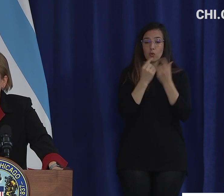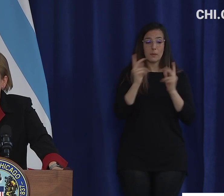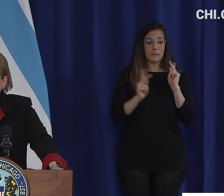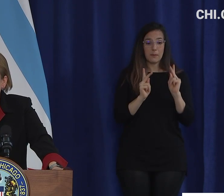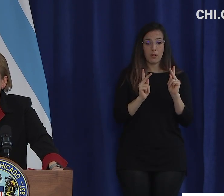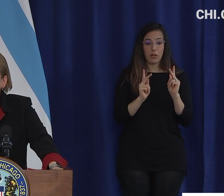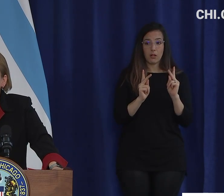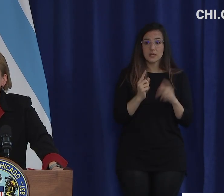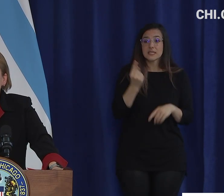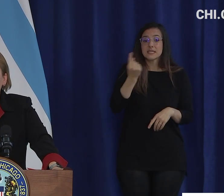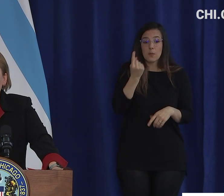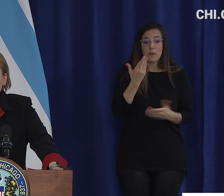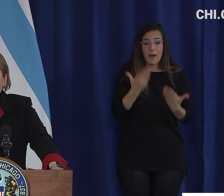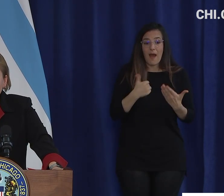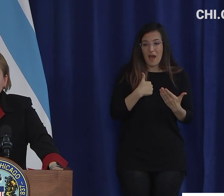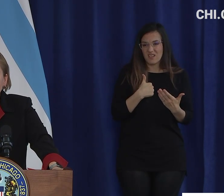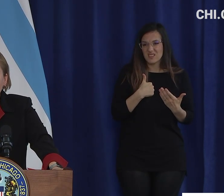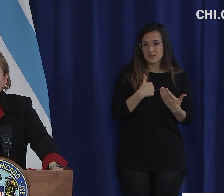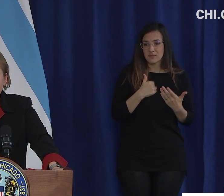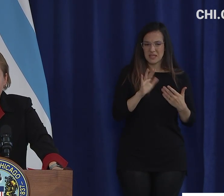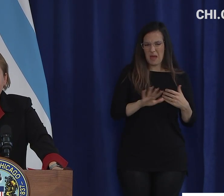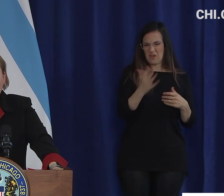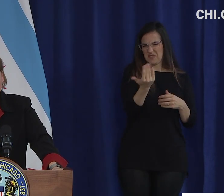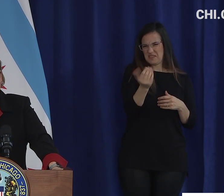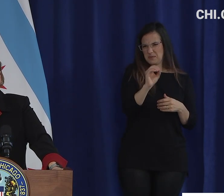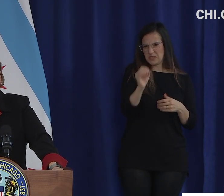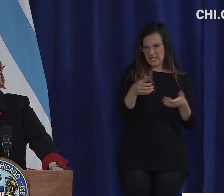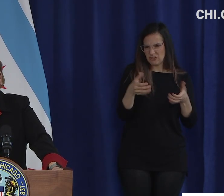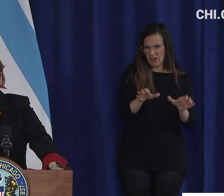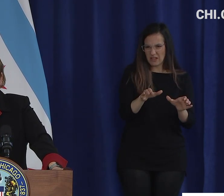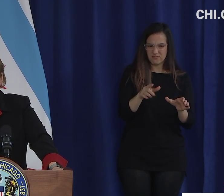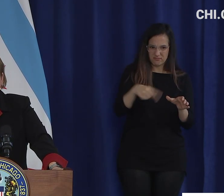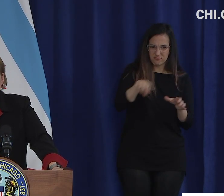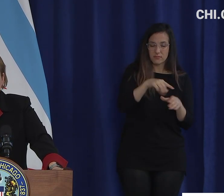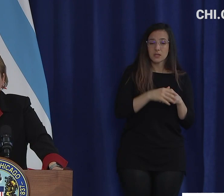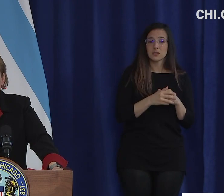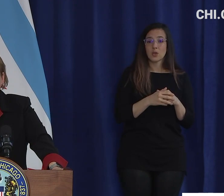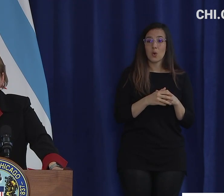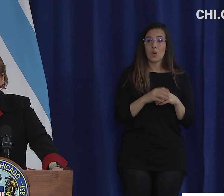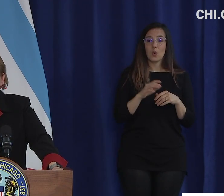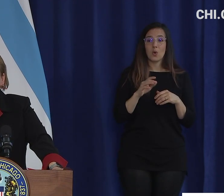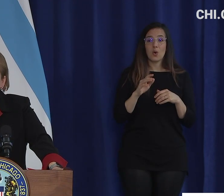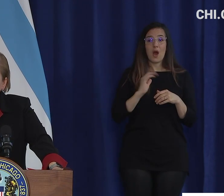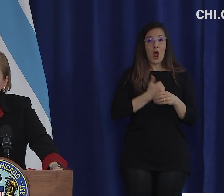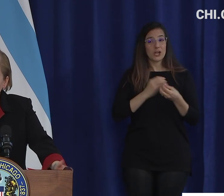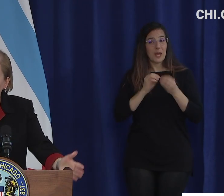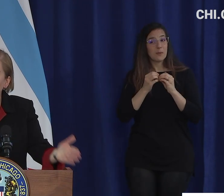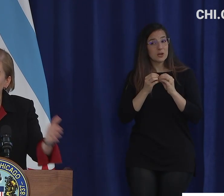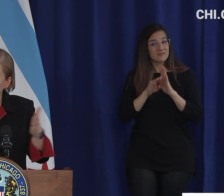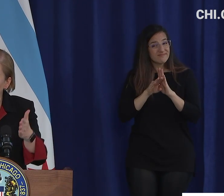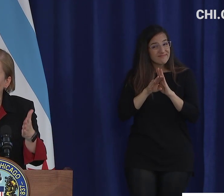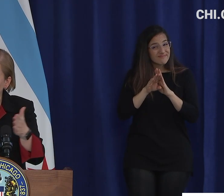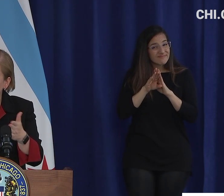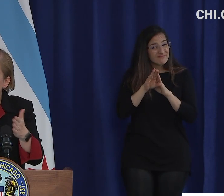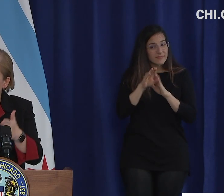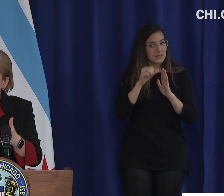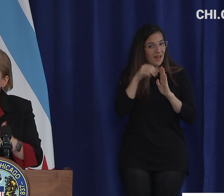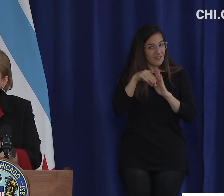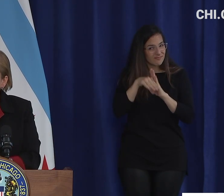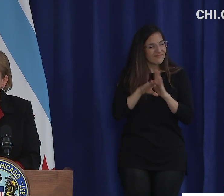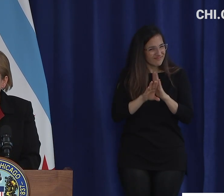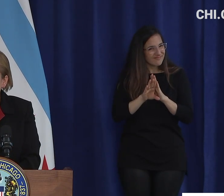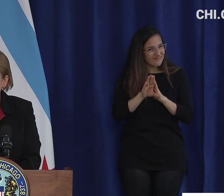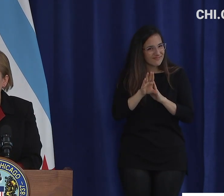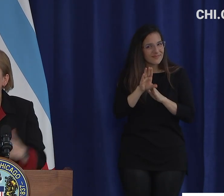who may not know that. So as we have seen that case number go up instead of go down, that's part of why we've brought some of